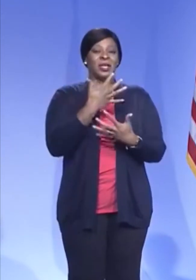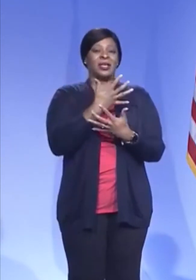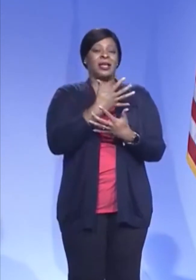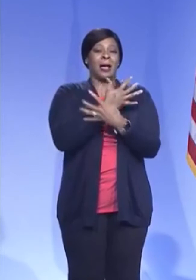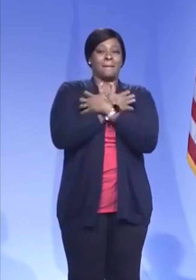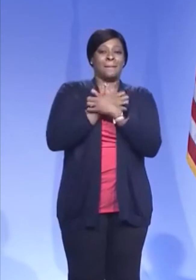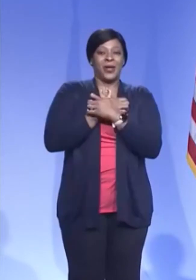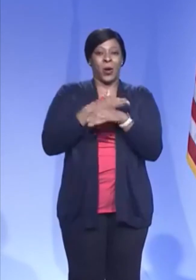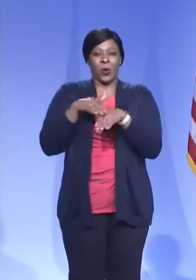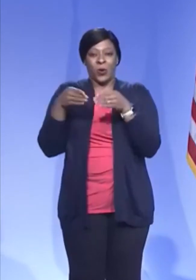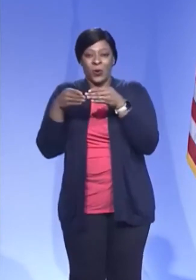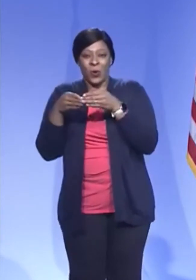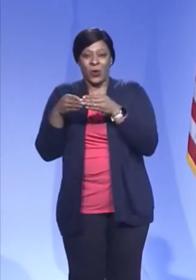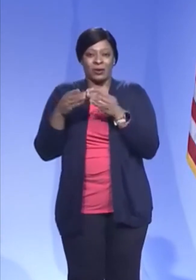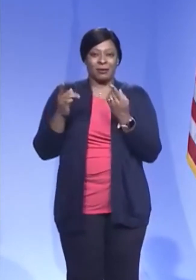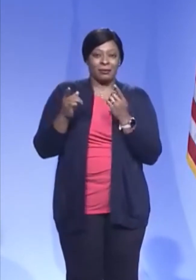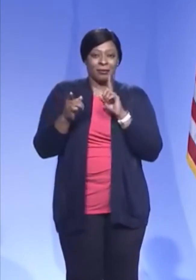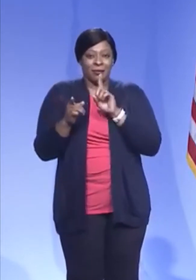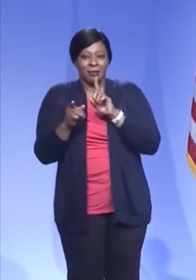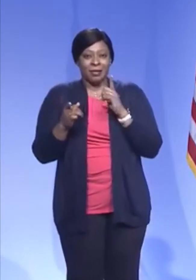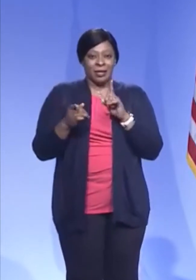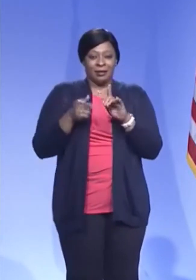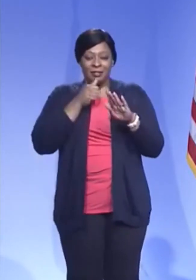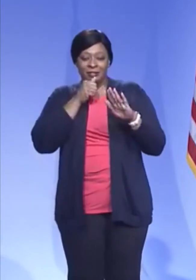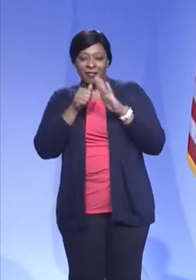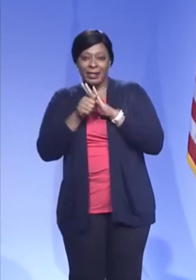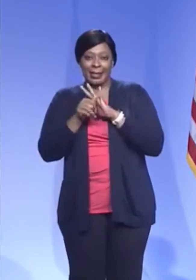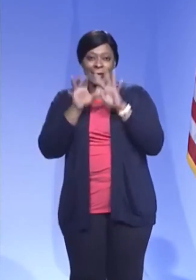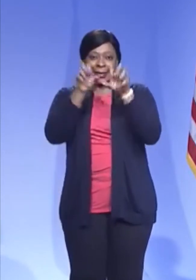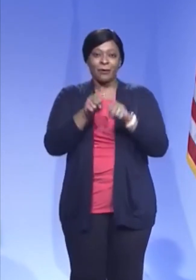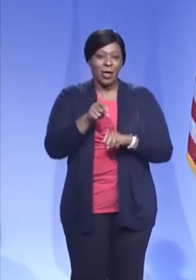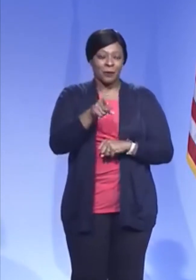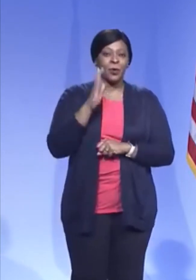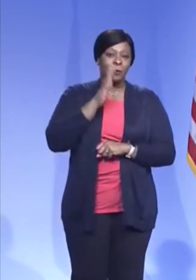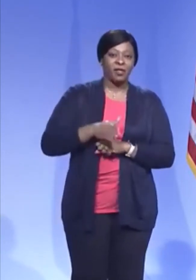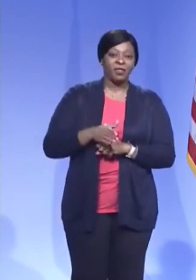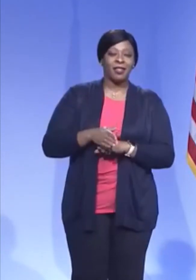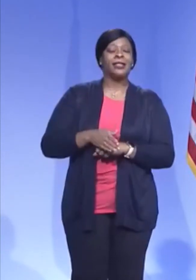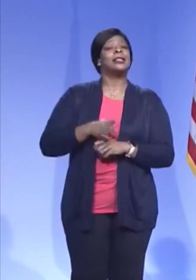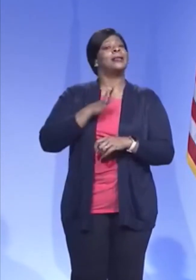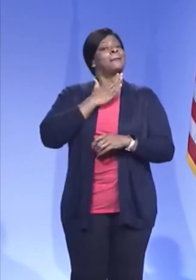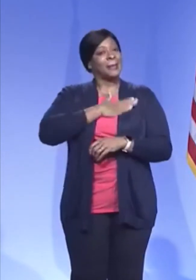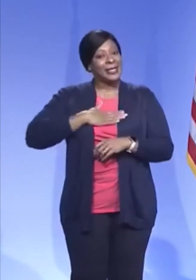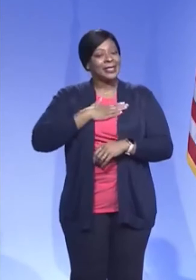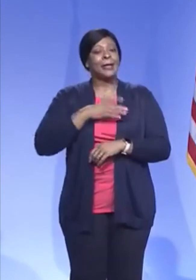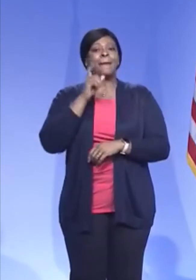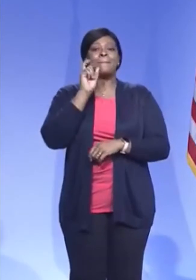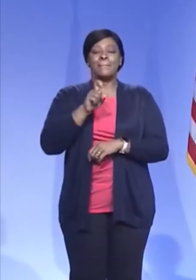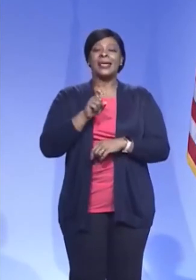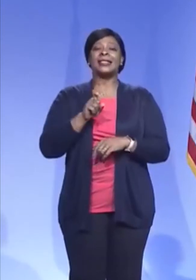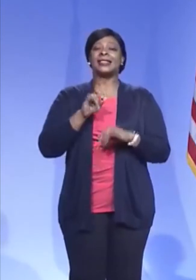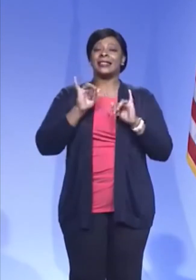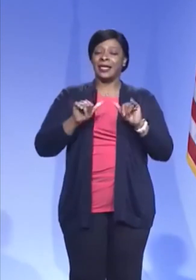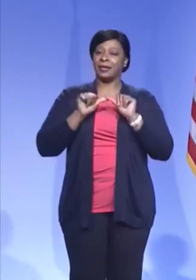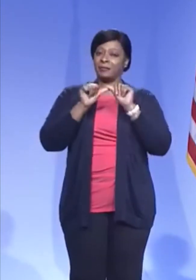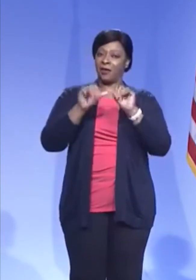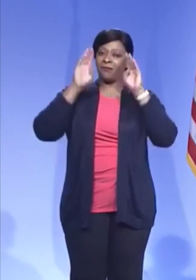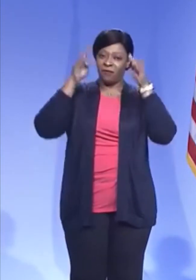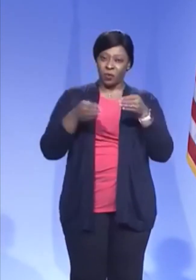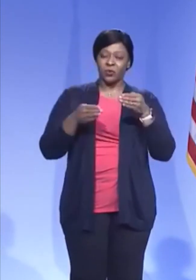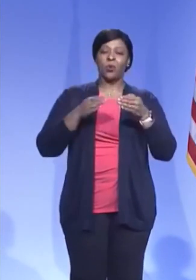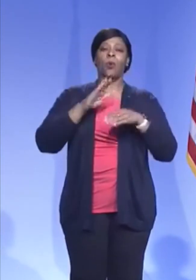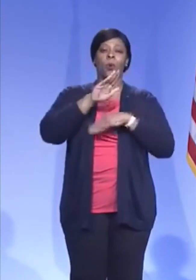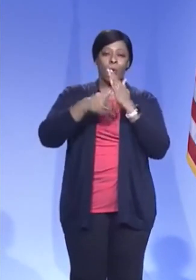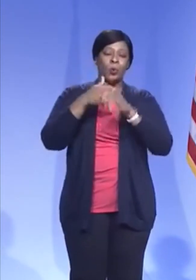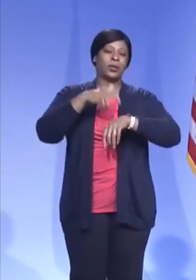corner, and it will sneak up and get you. So please, we must stay vigilant the entire